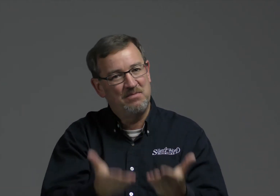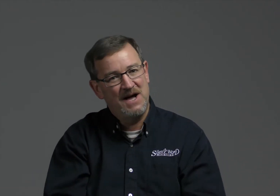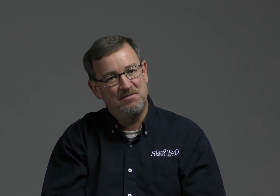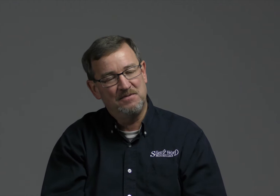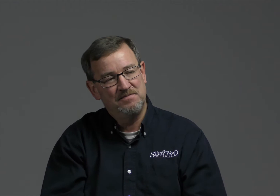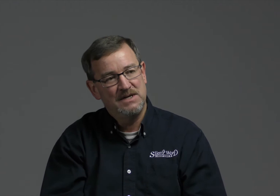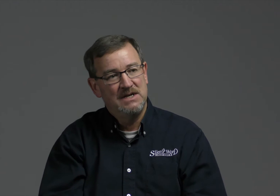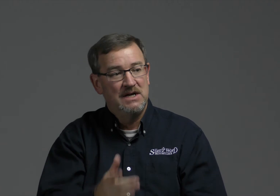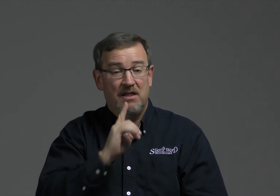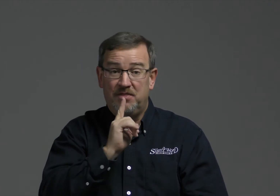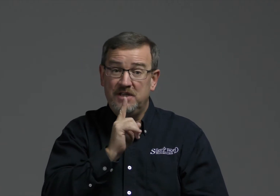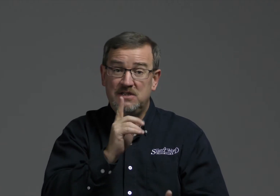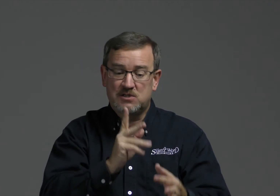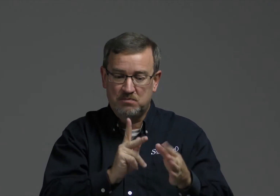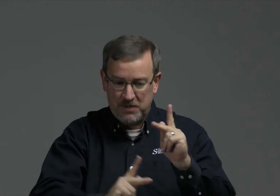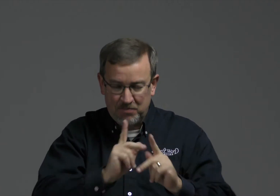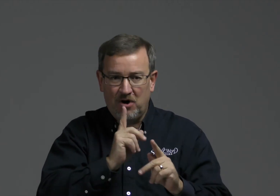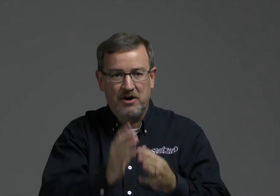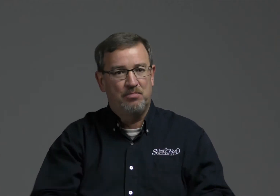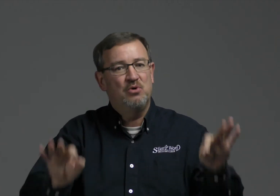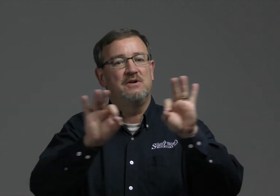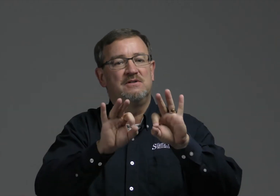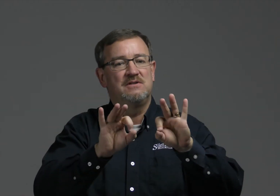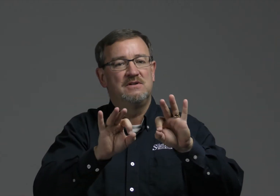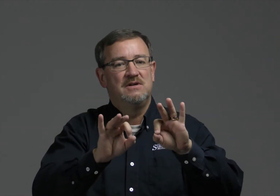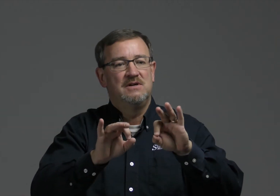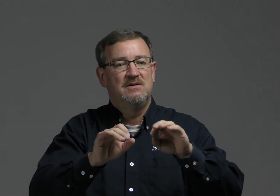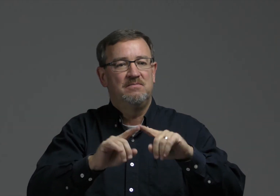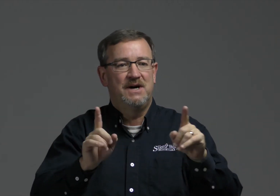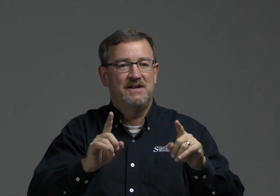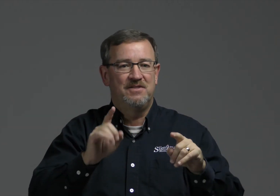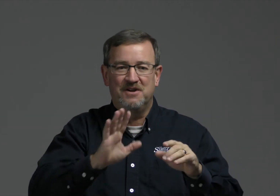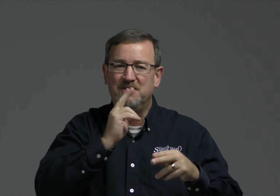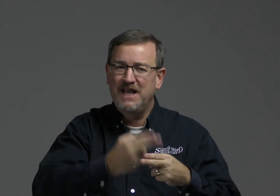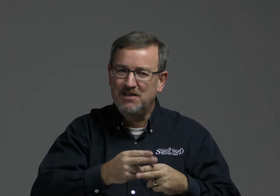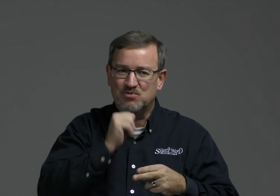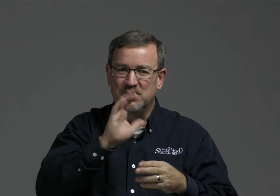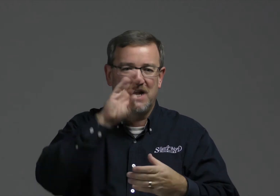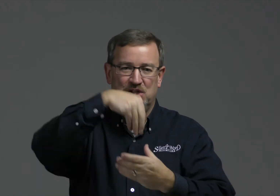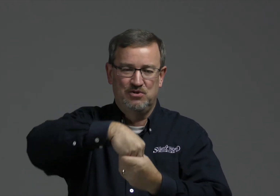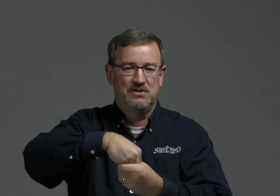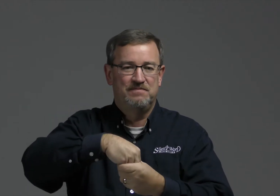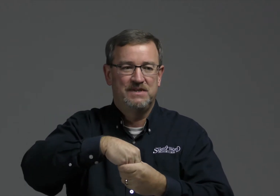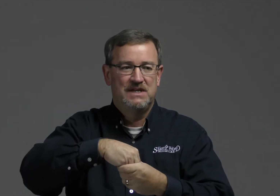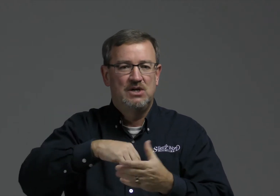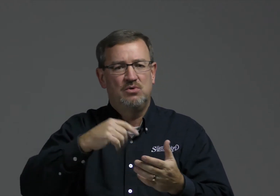our Bible. These people are important, but their names were not included,